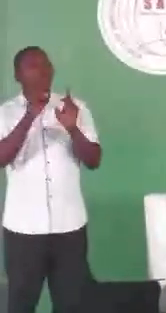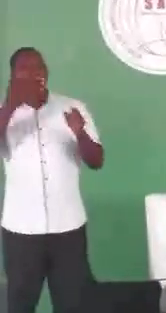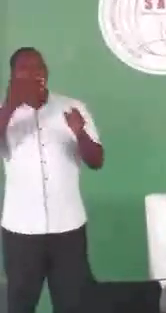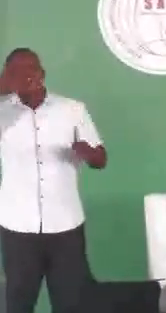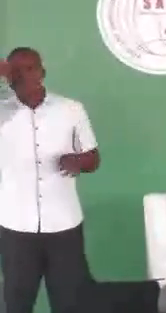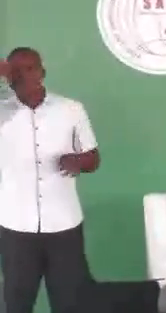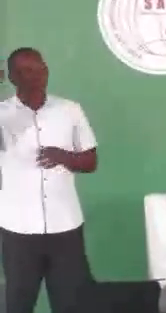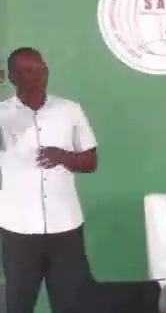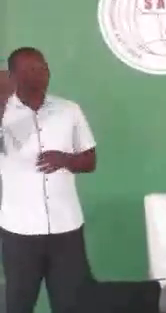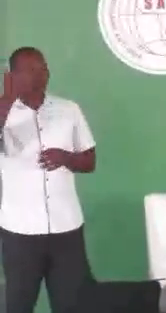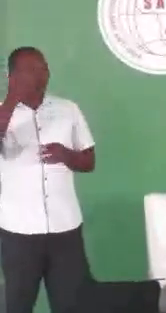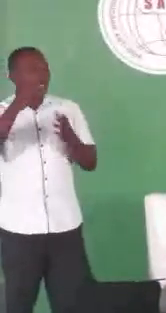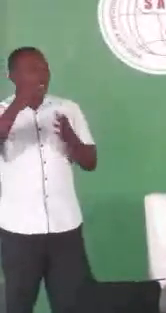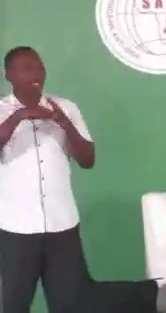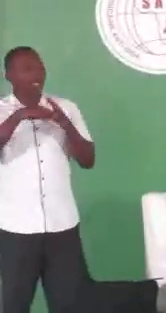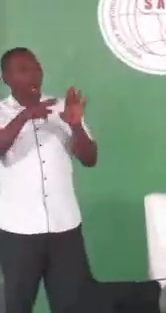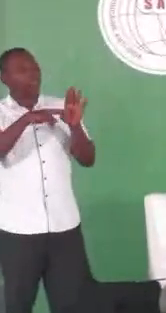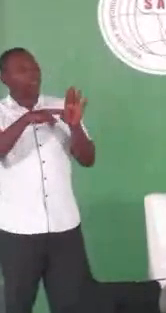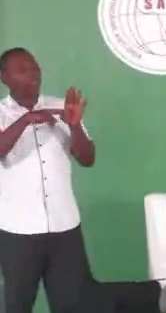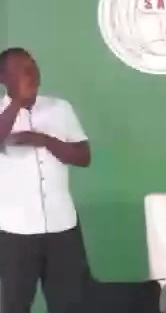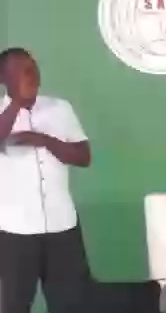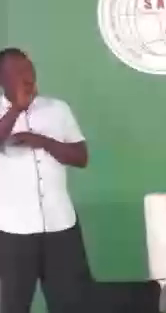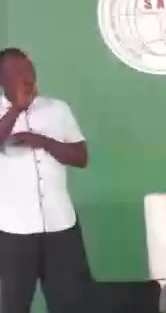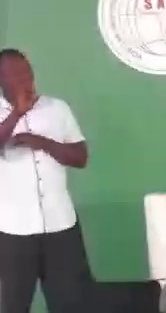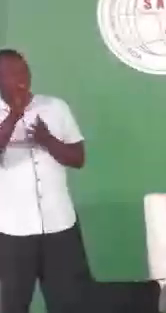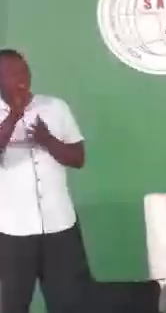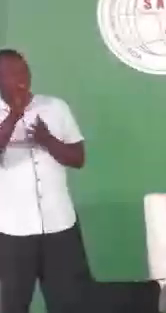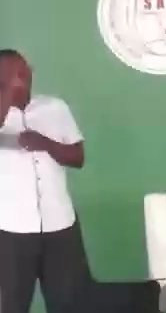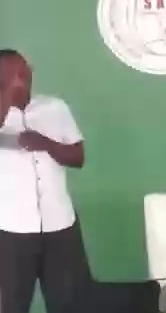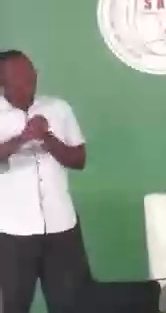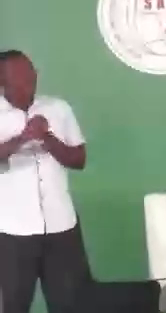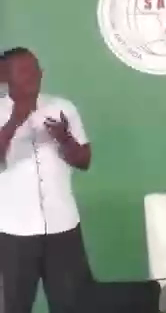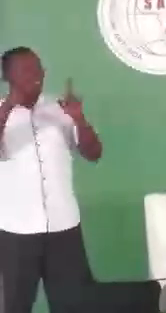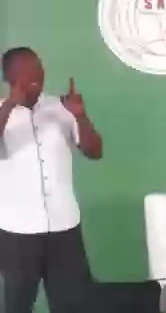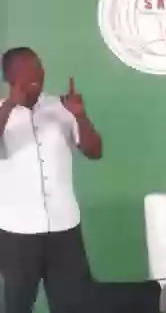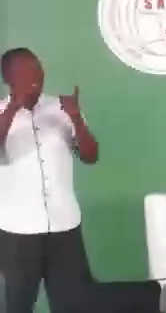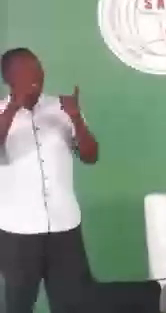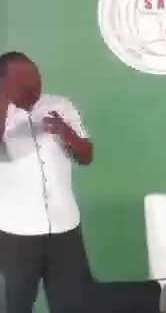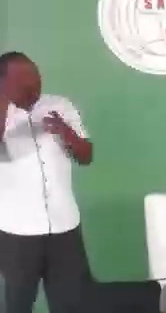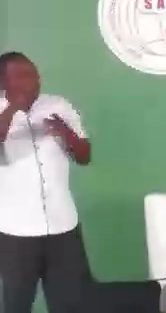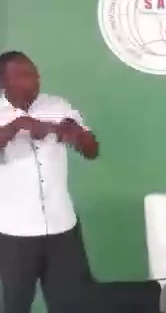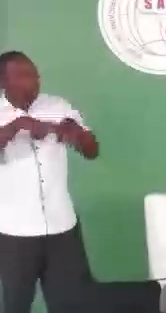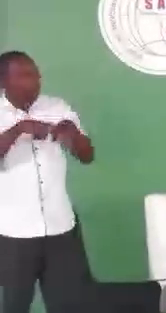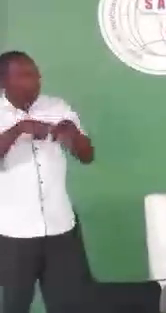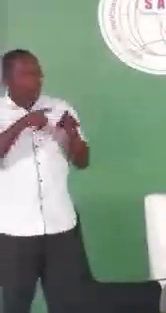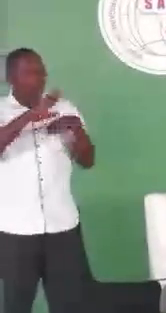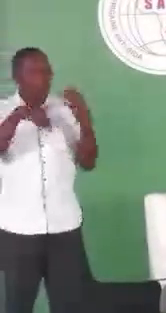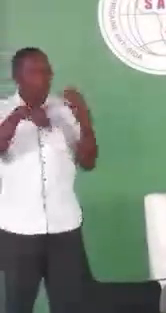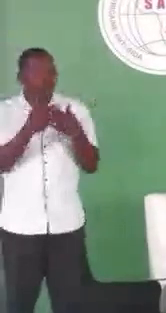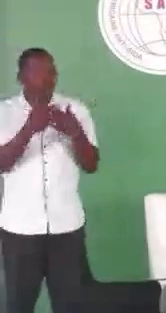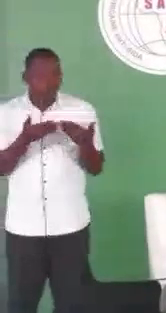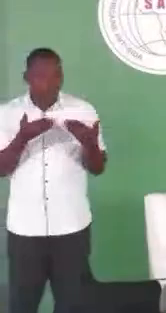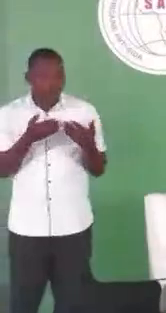HIV in the regions of 98% testing for HIV. But we've introduced the